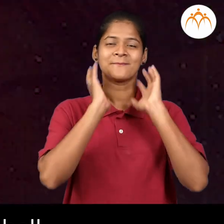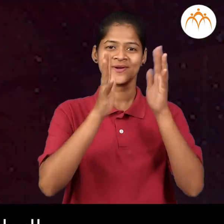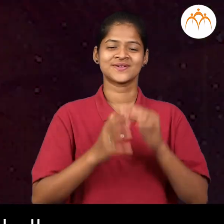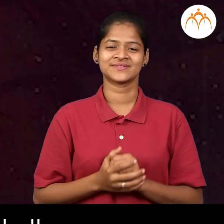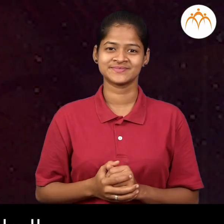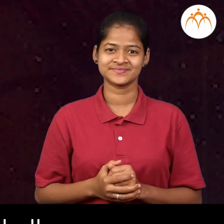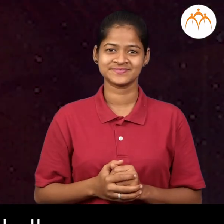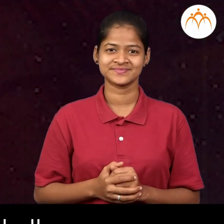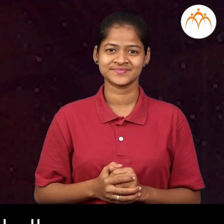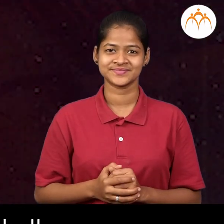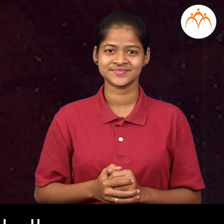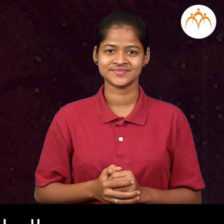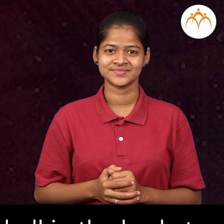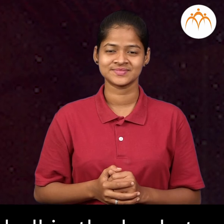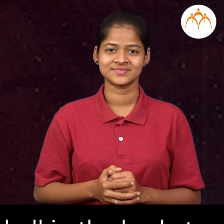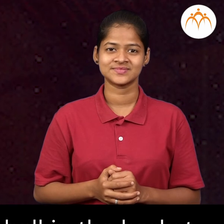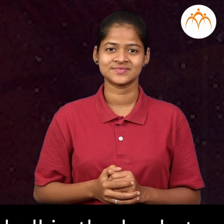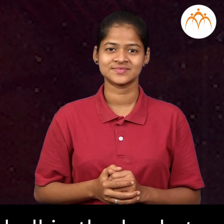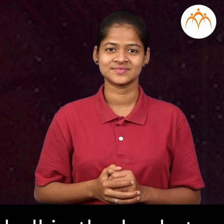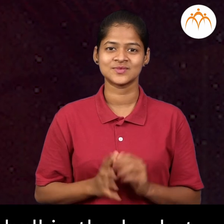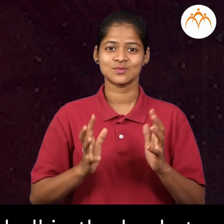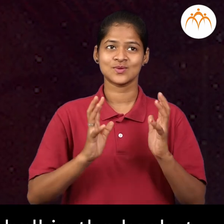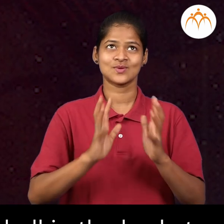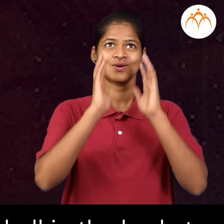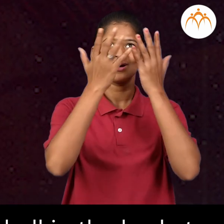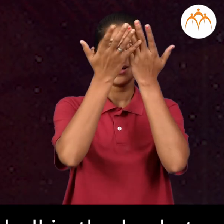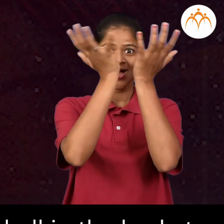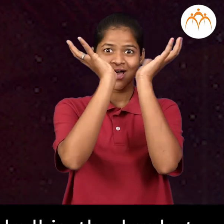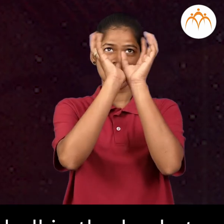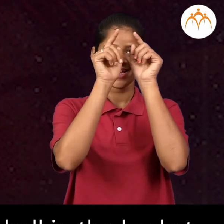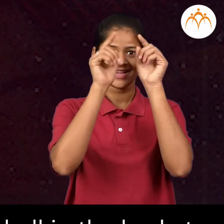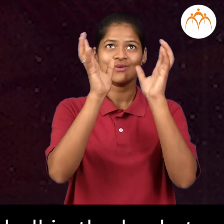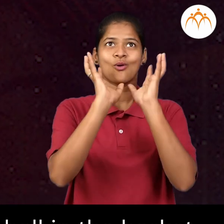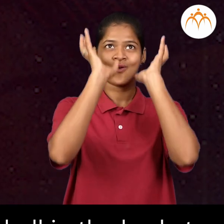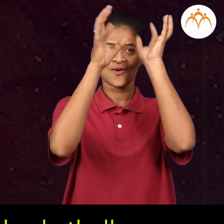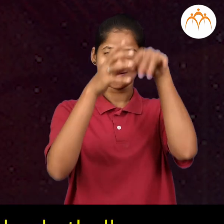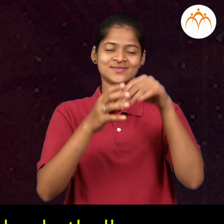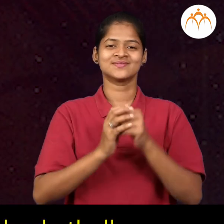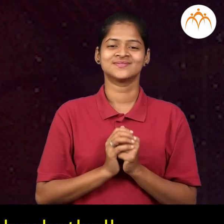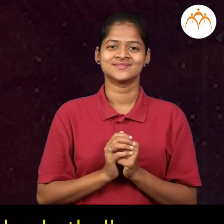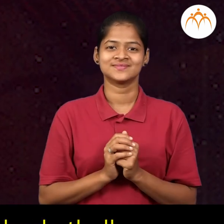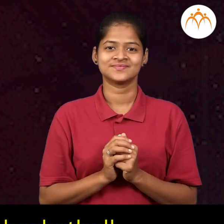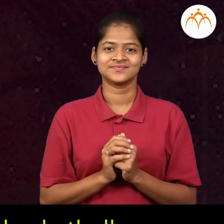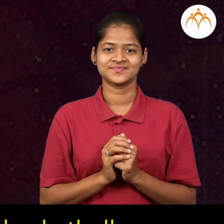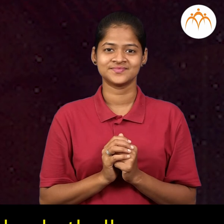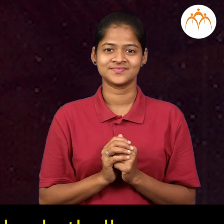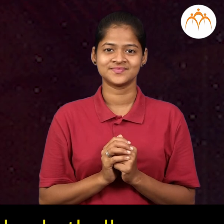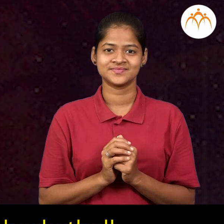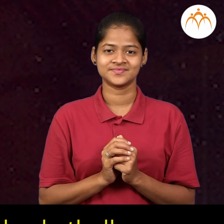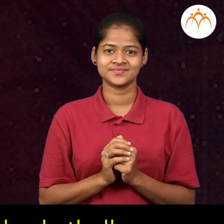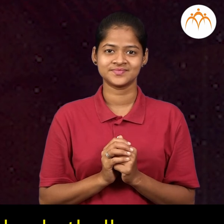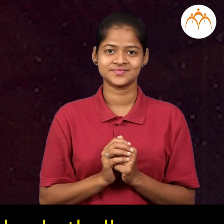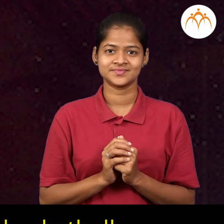Basketball. You must throw the ball in the basket while playing basketball.